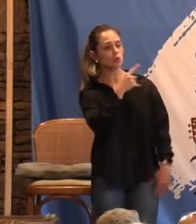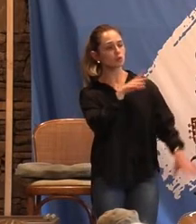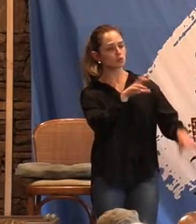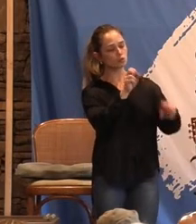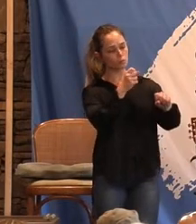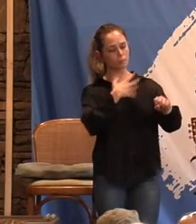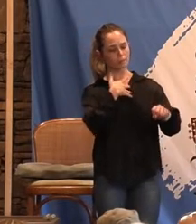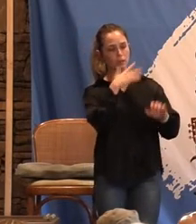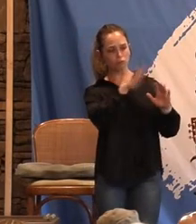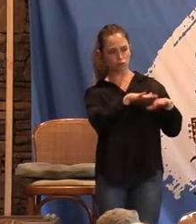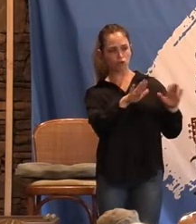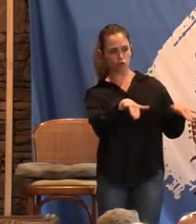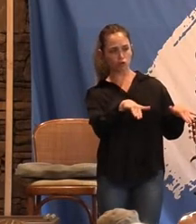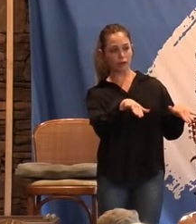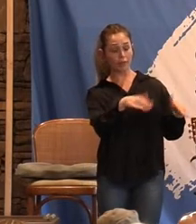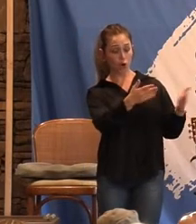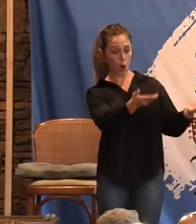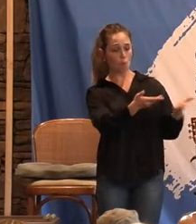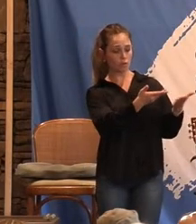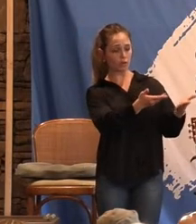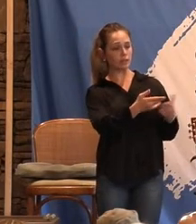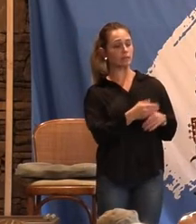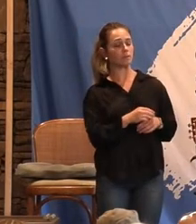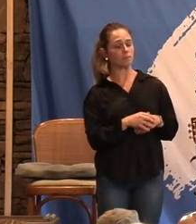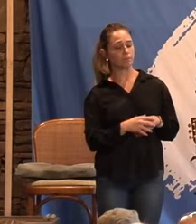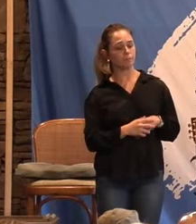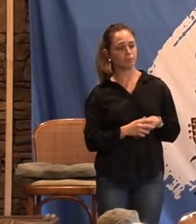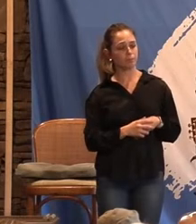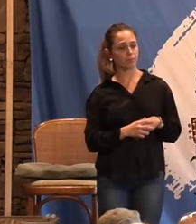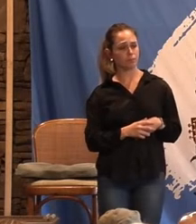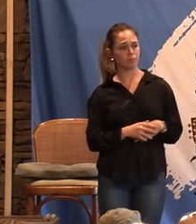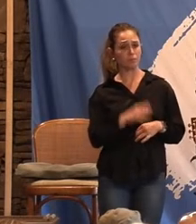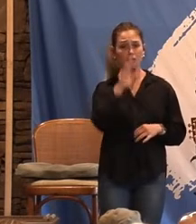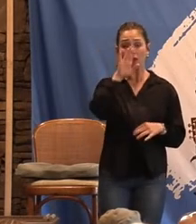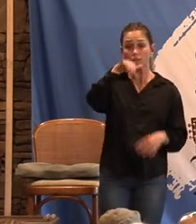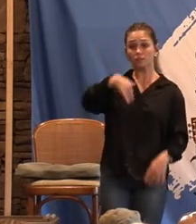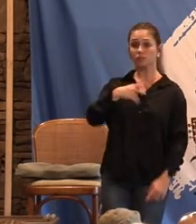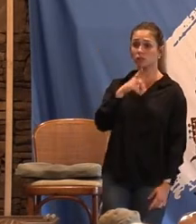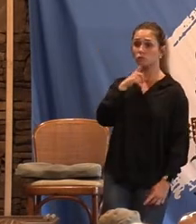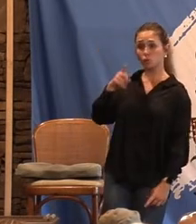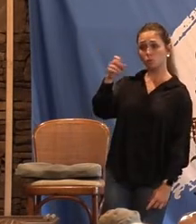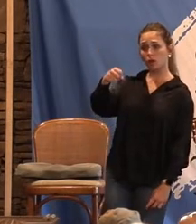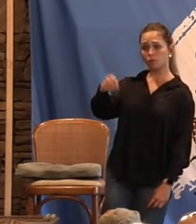my children and they're over here across the water. The elephant said, that's